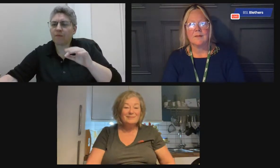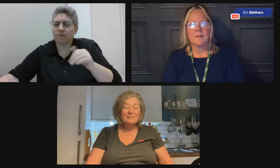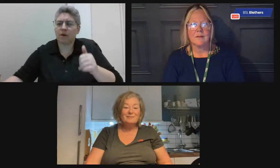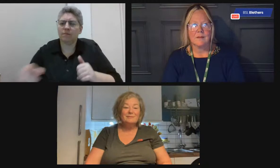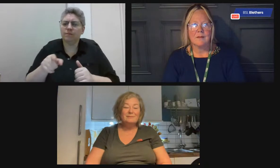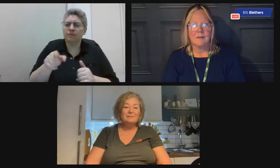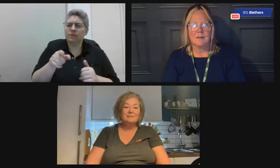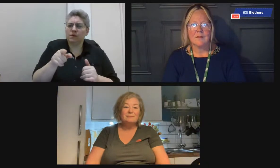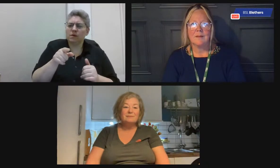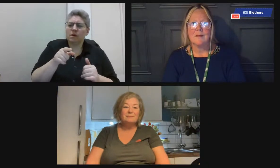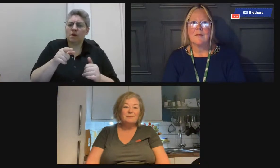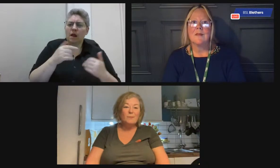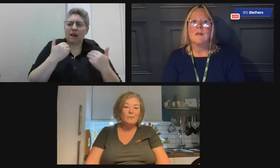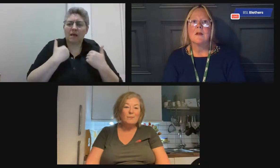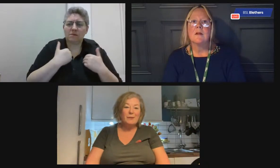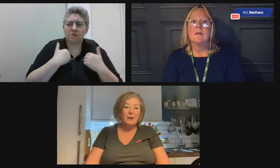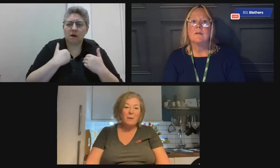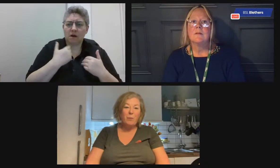Hang on.